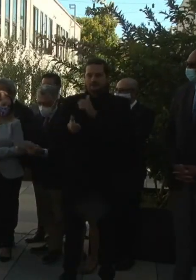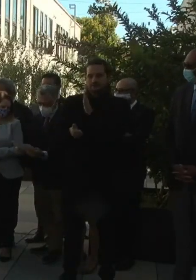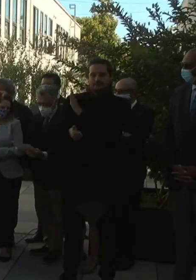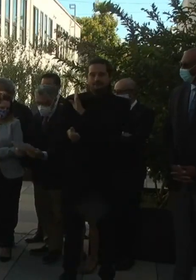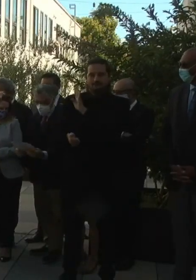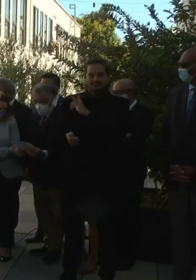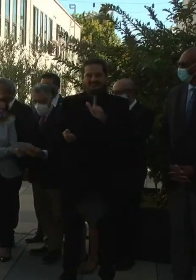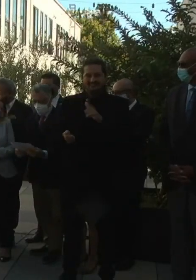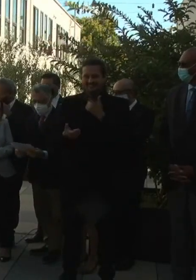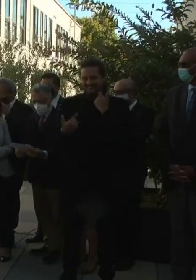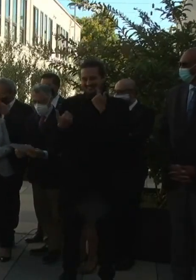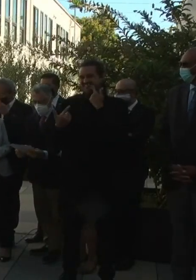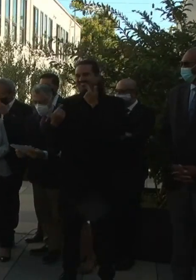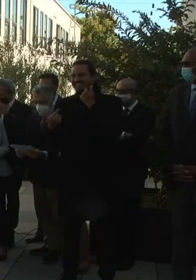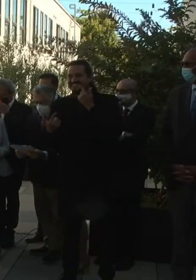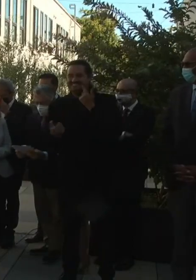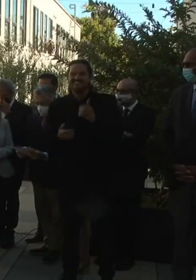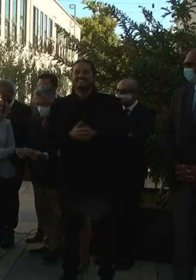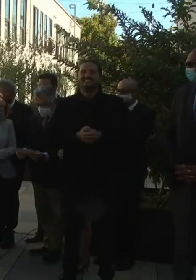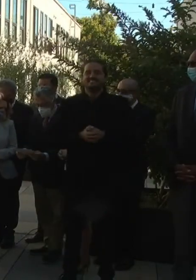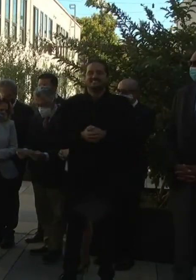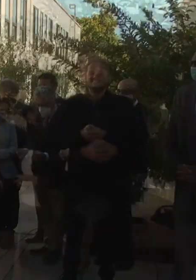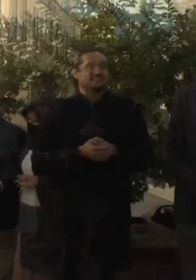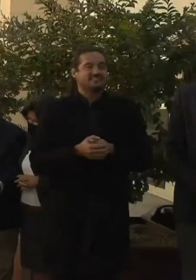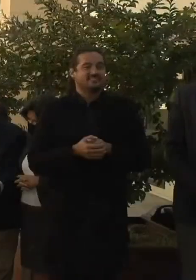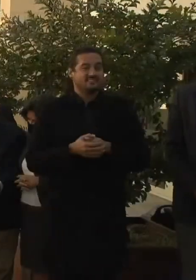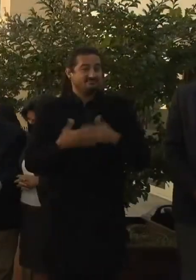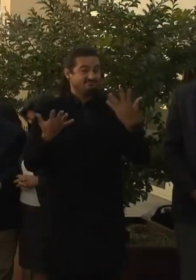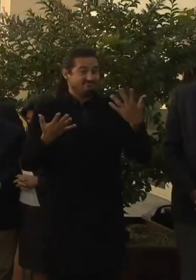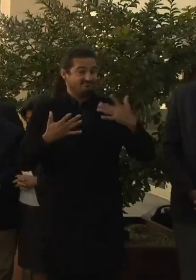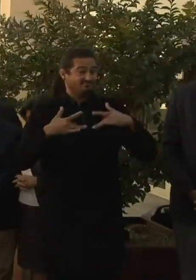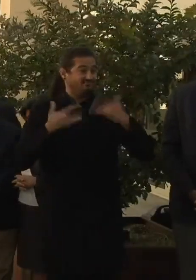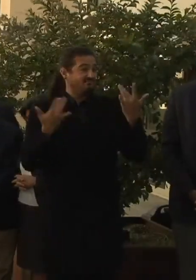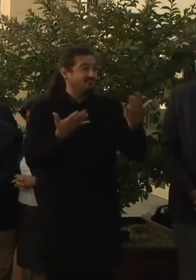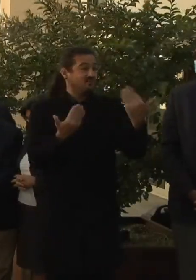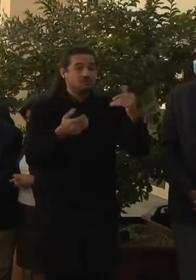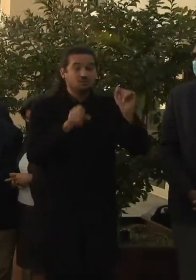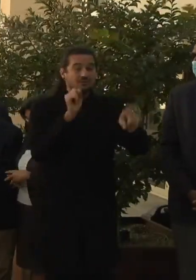We're happy to take any questions.